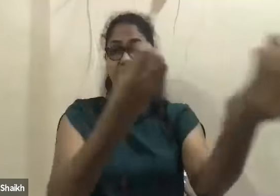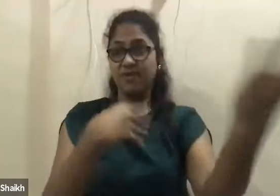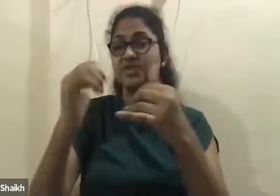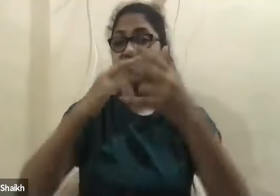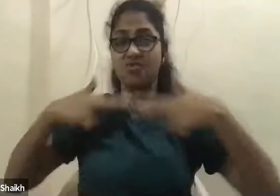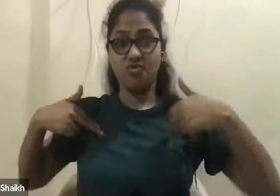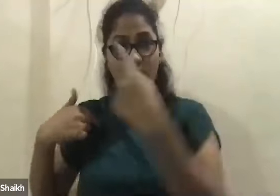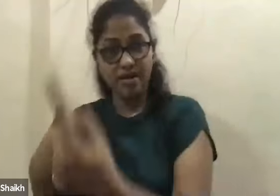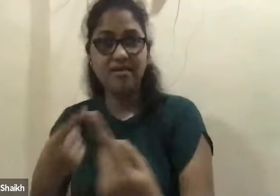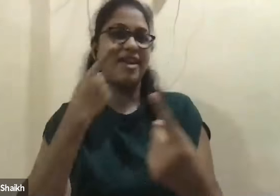parent.